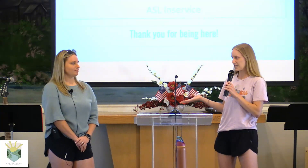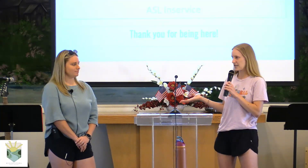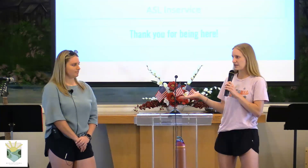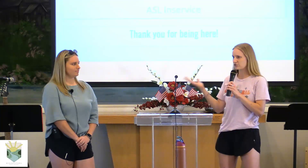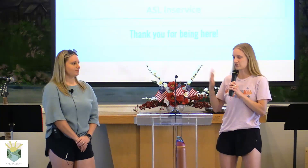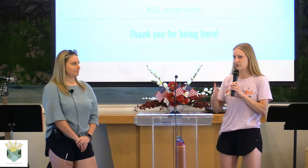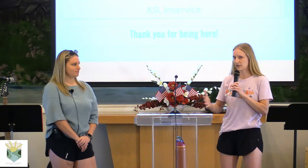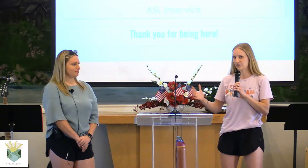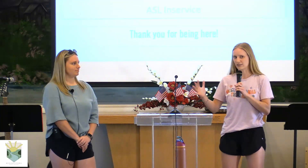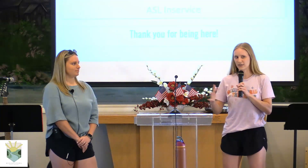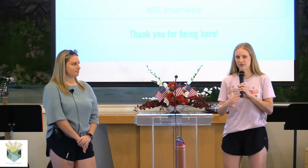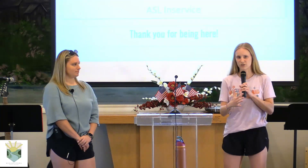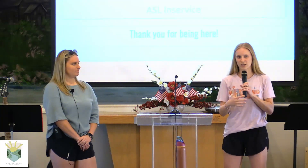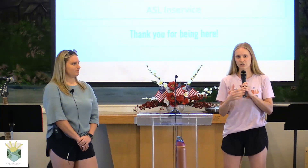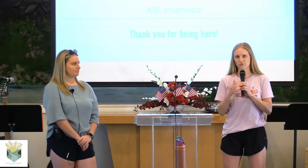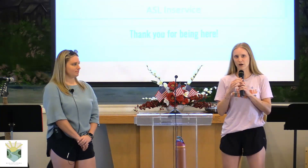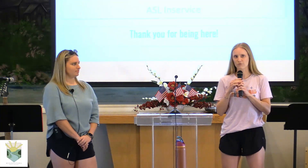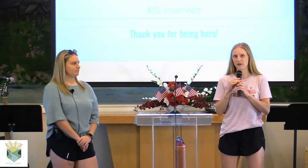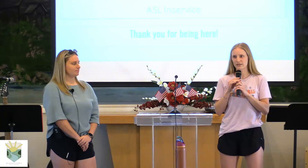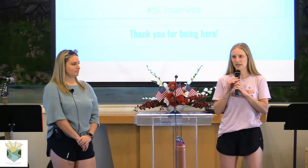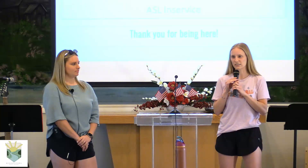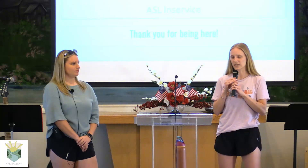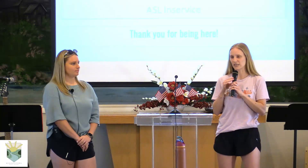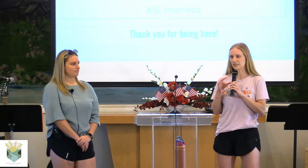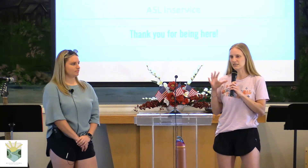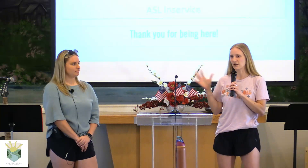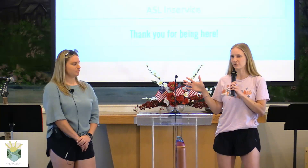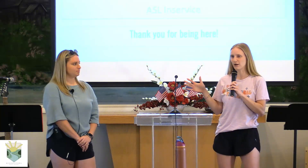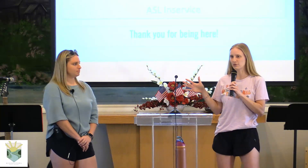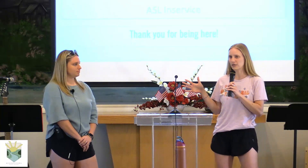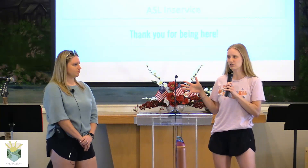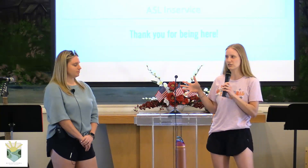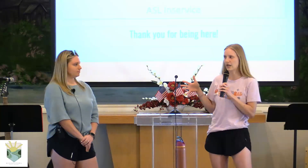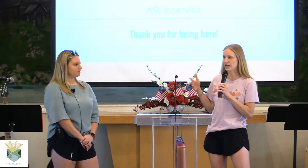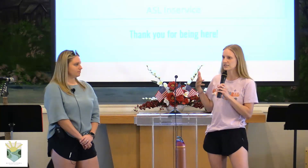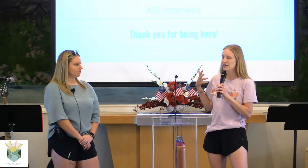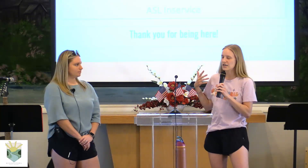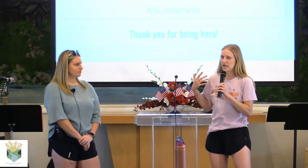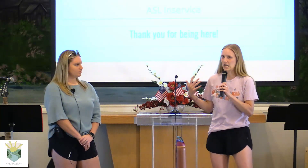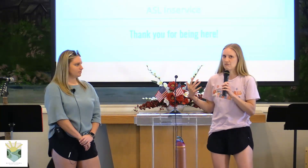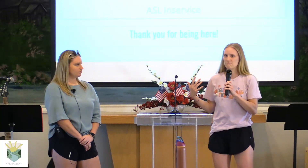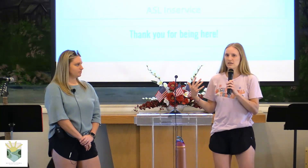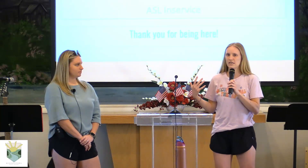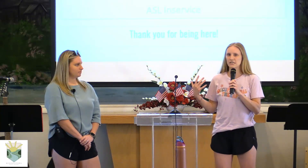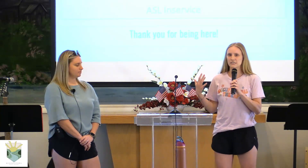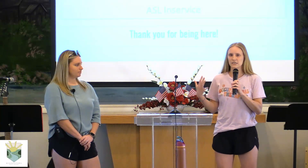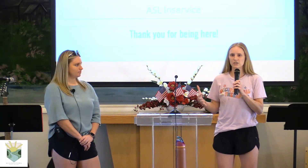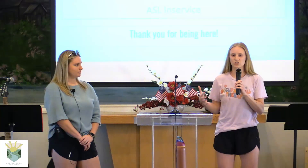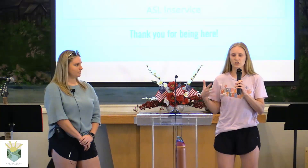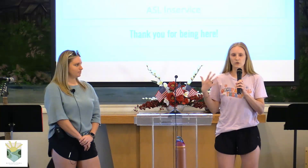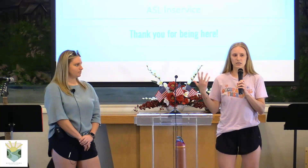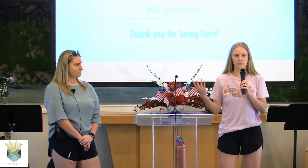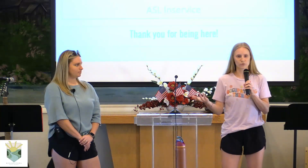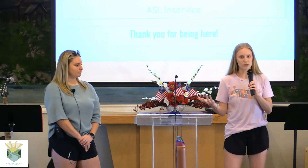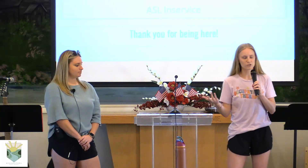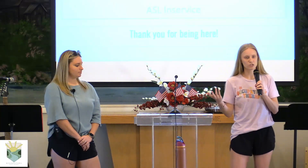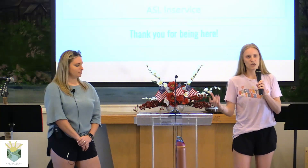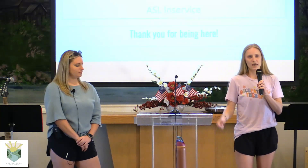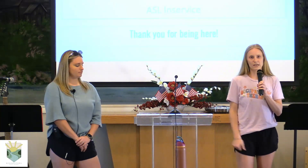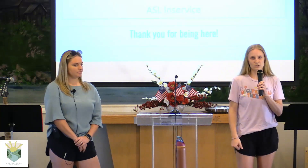now she's going kind of the deaf education route, but that is like an entire population that is niche that we can reach as a